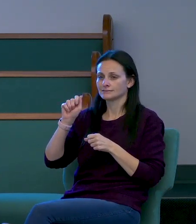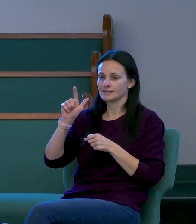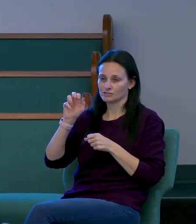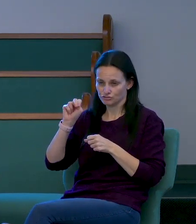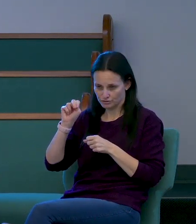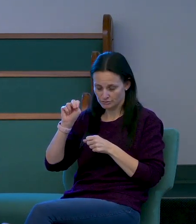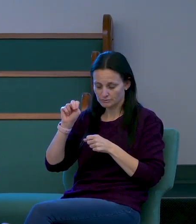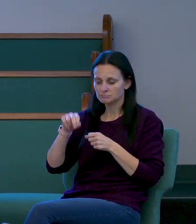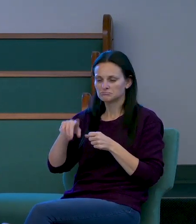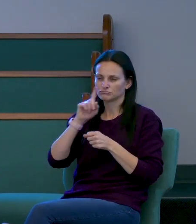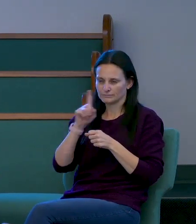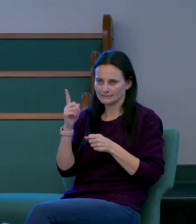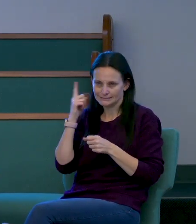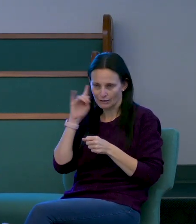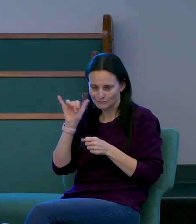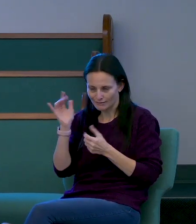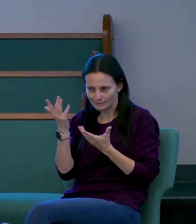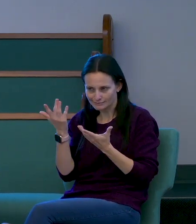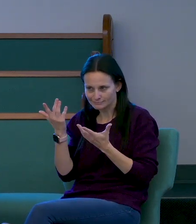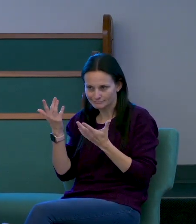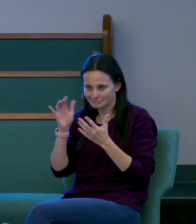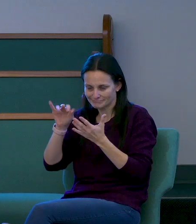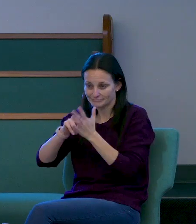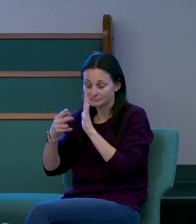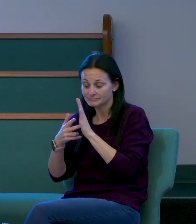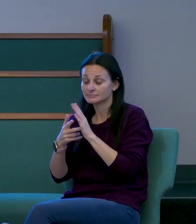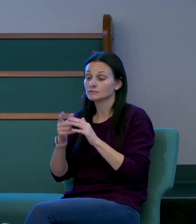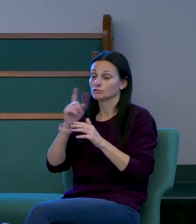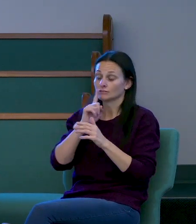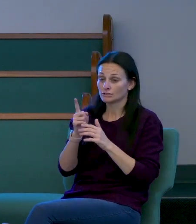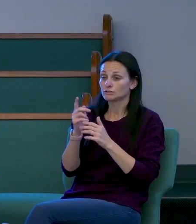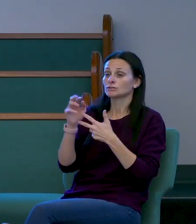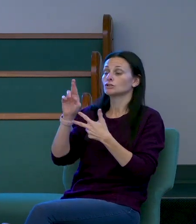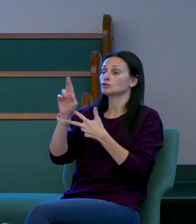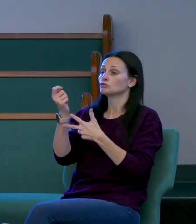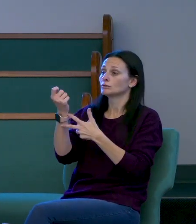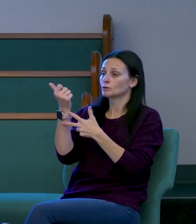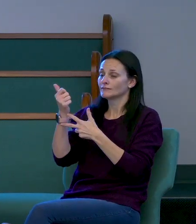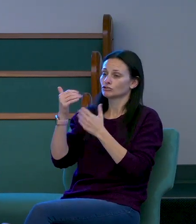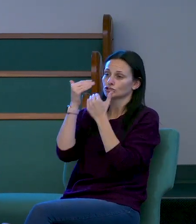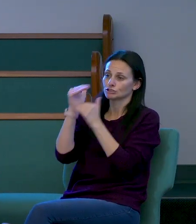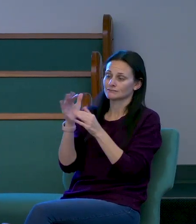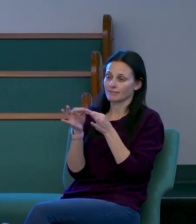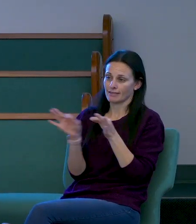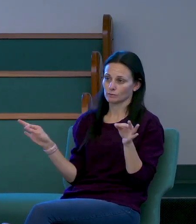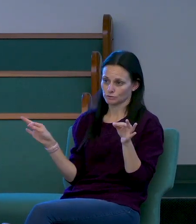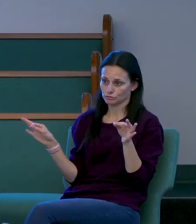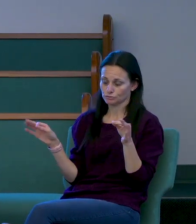Regionalization, it is what it sounds like, by the way, removing restrictive language,